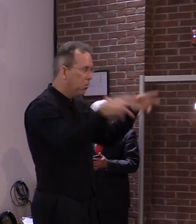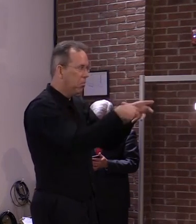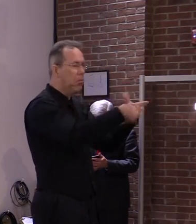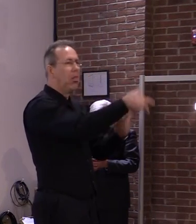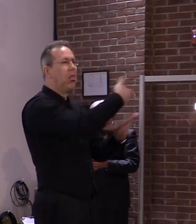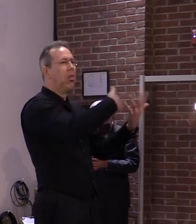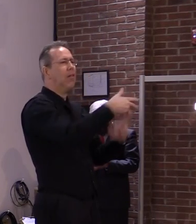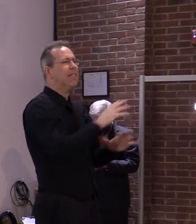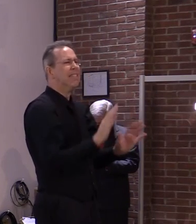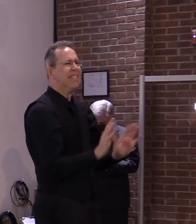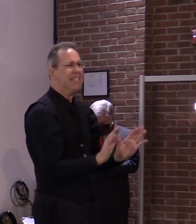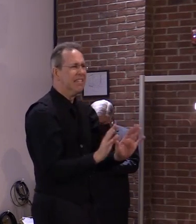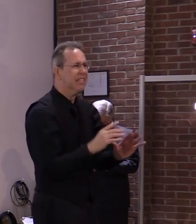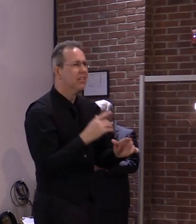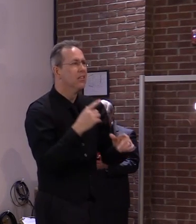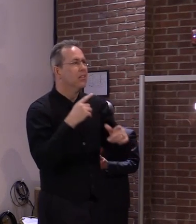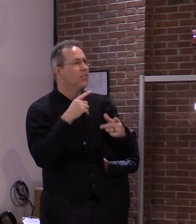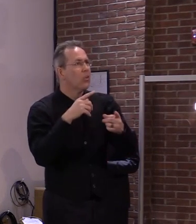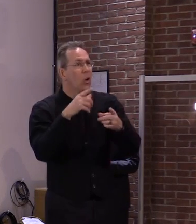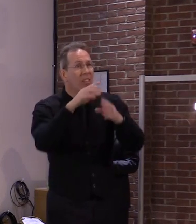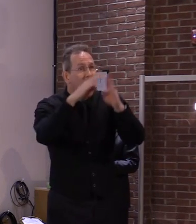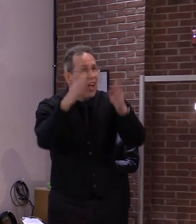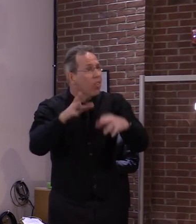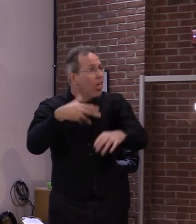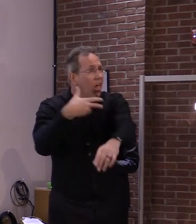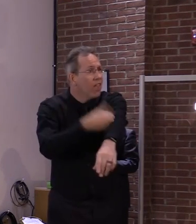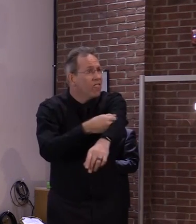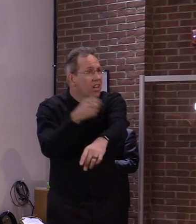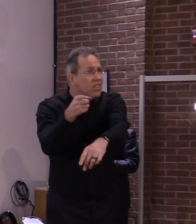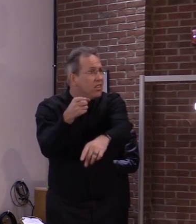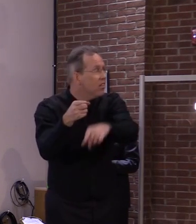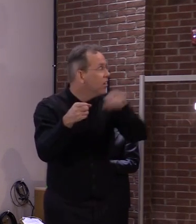not, but it's one whole household to one household at this point.